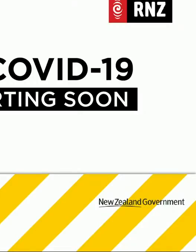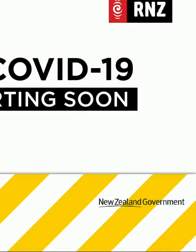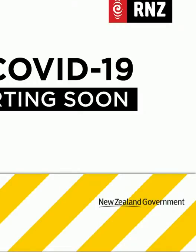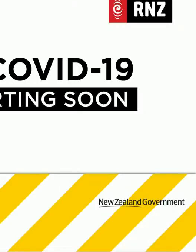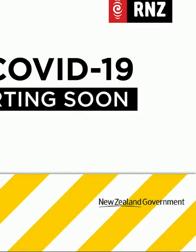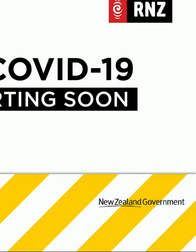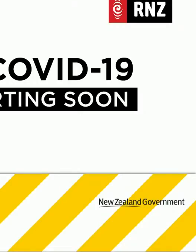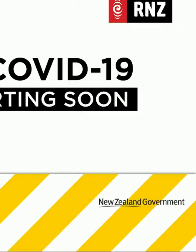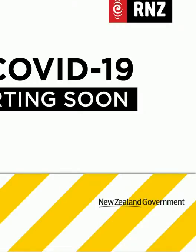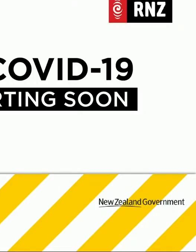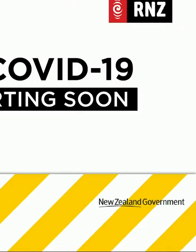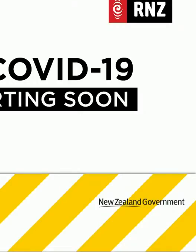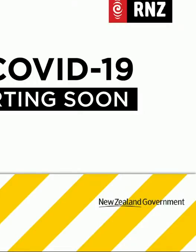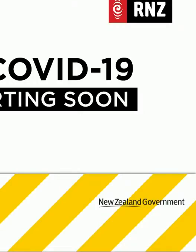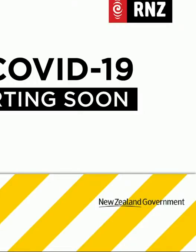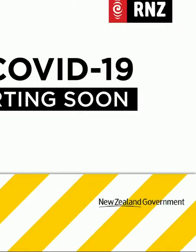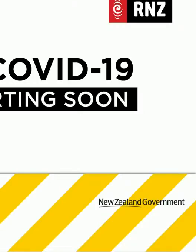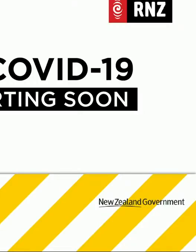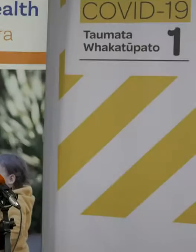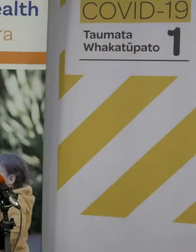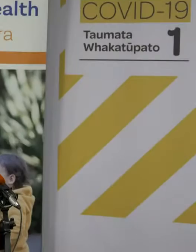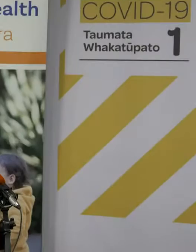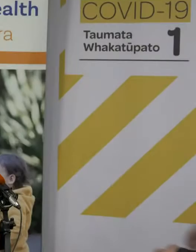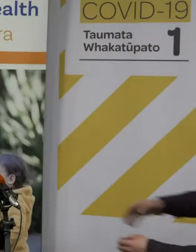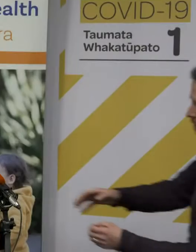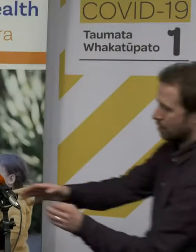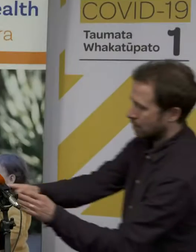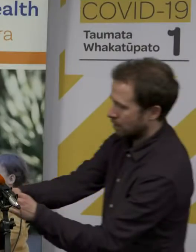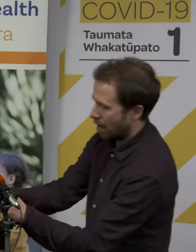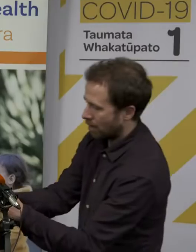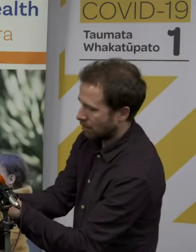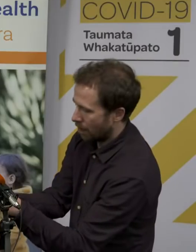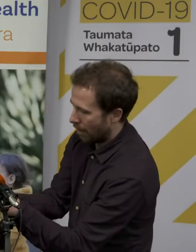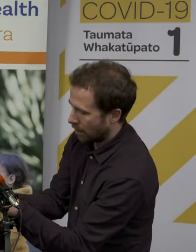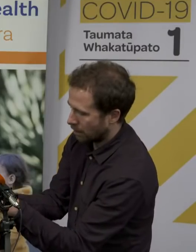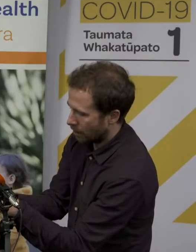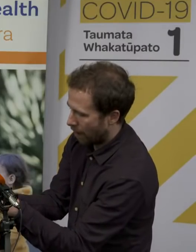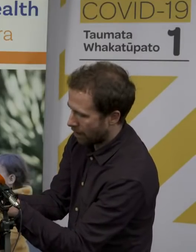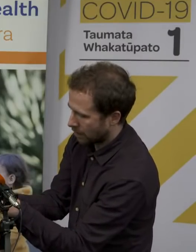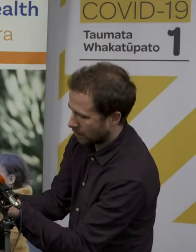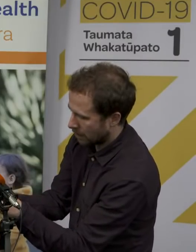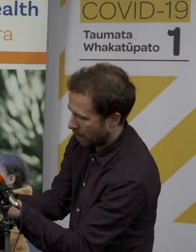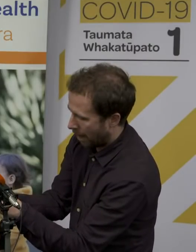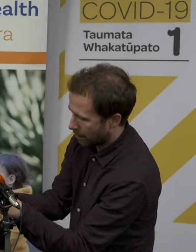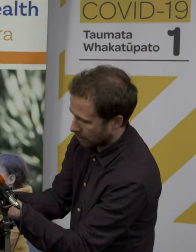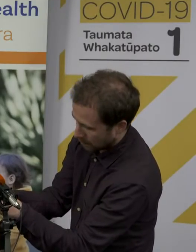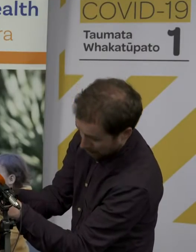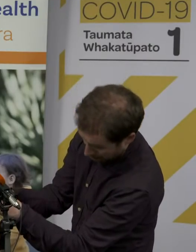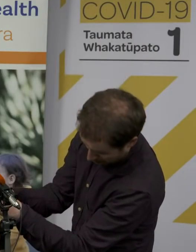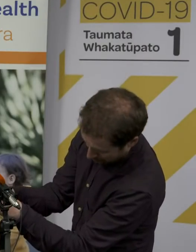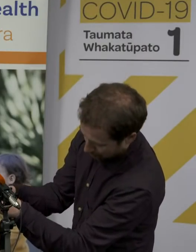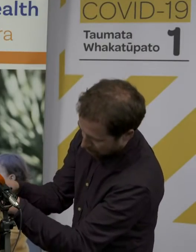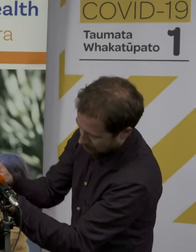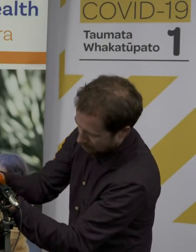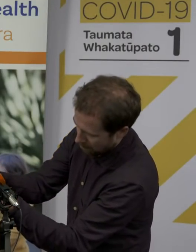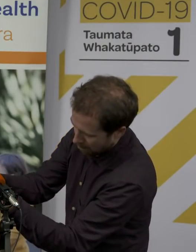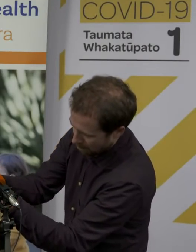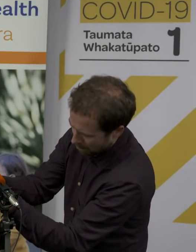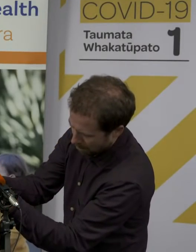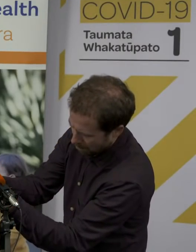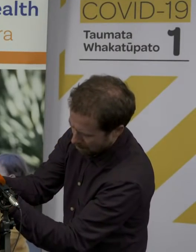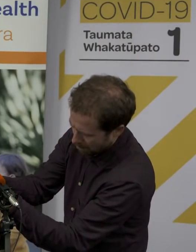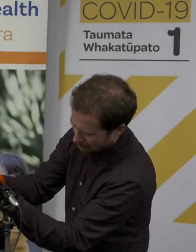risen. Tom's company normally officiates around 40 marriages a month, but since lockdown restrictions were imposed to contain